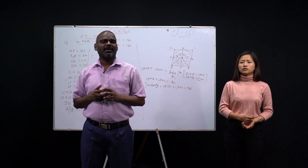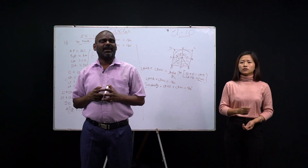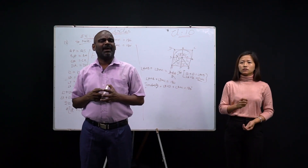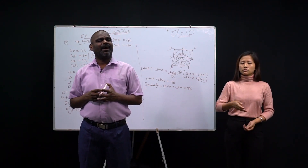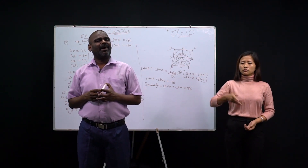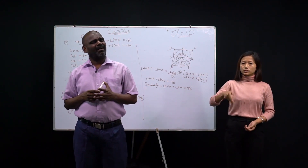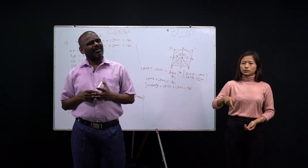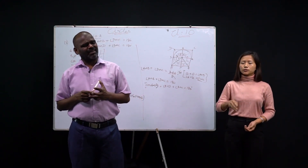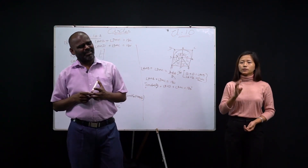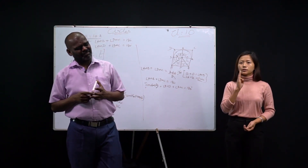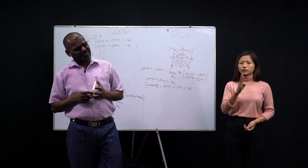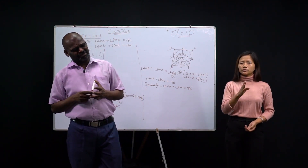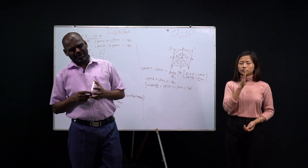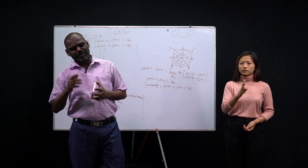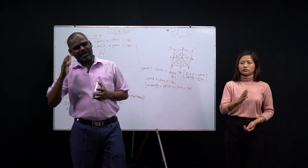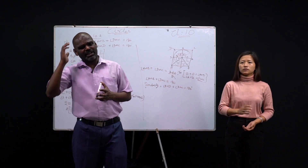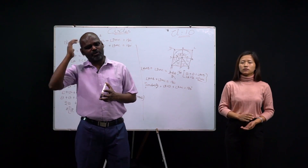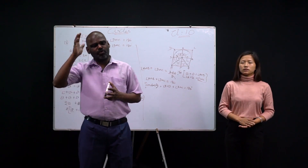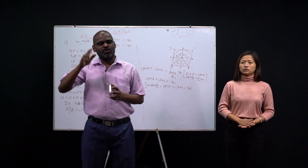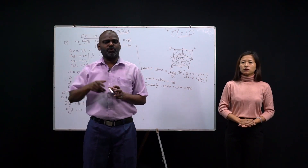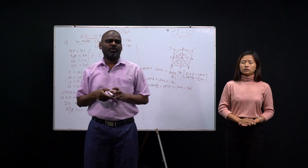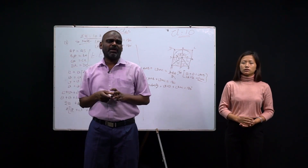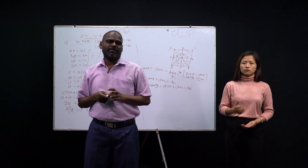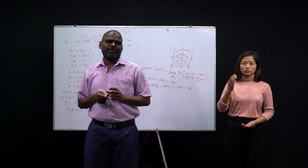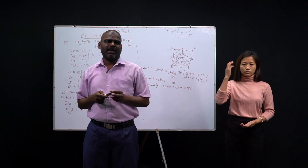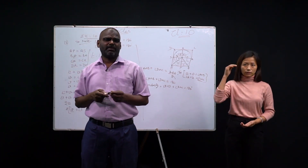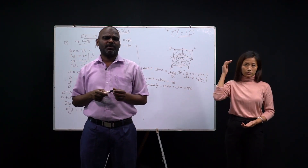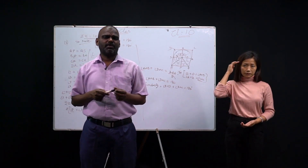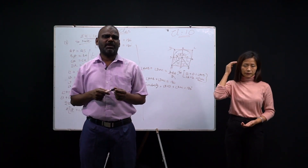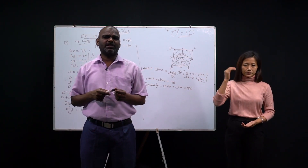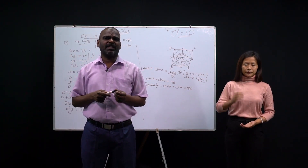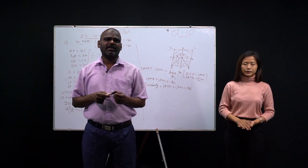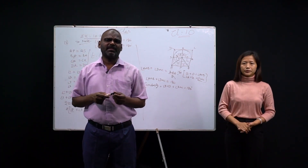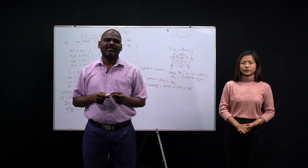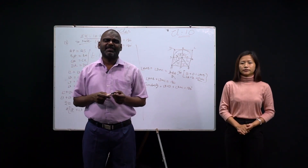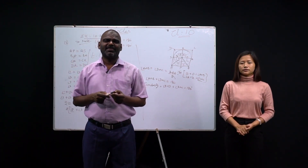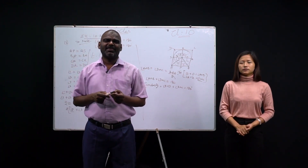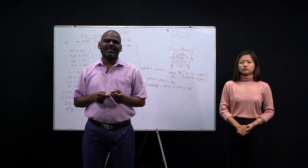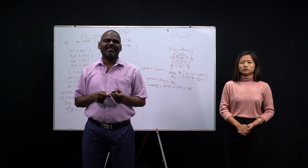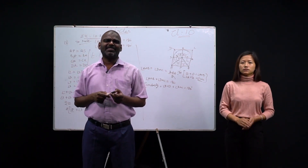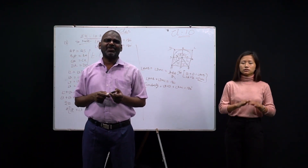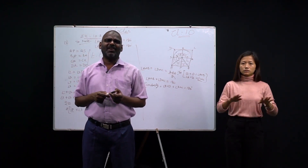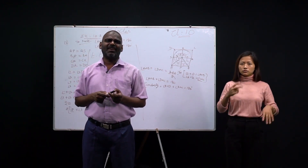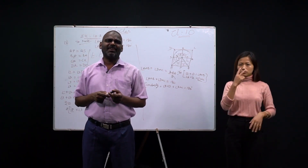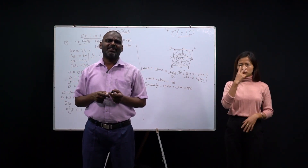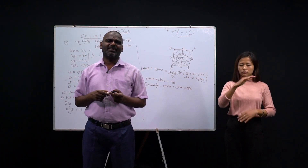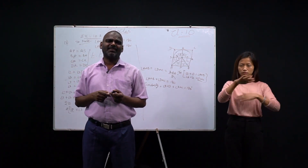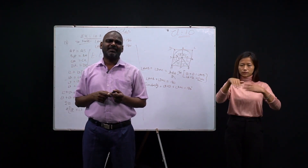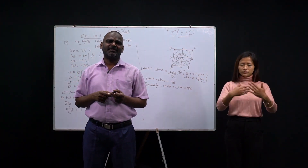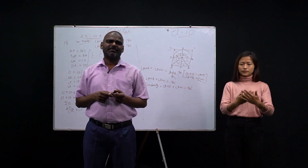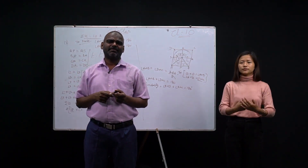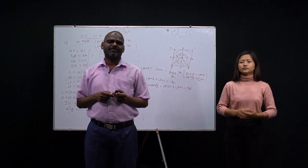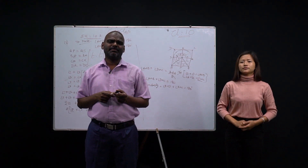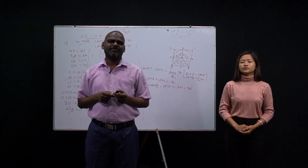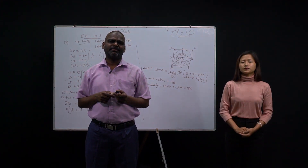be permanently, it goes to in your brain. Okay, children? Okay, see you all.